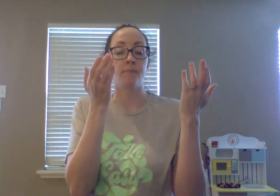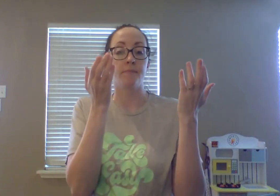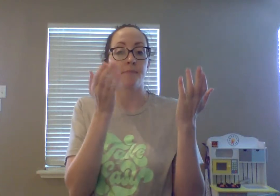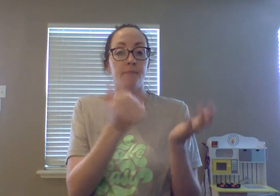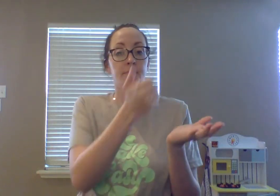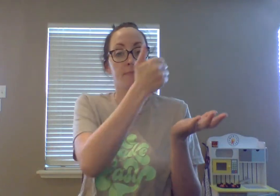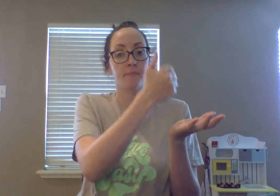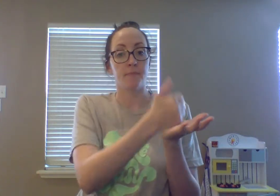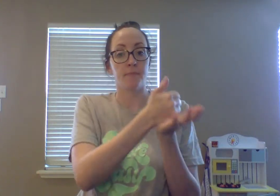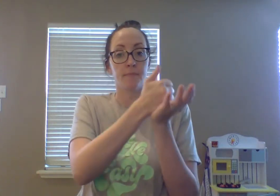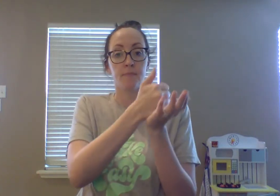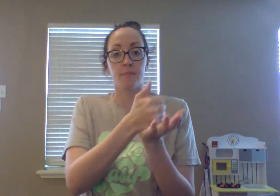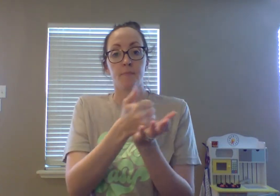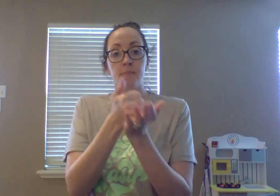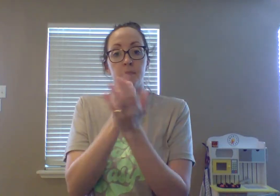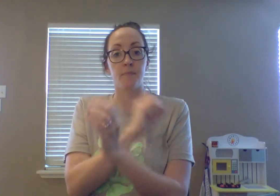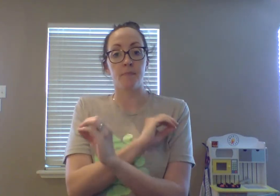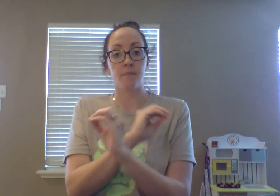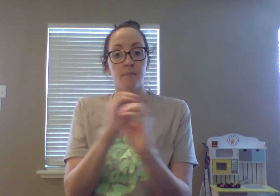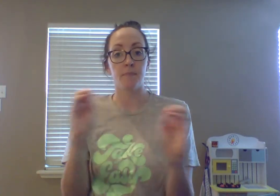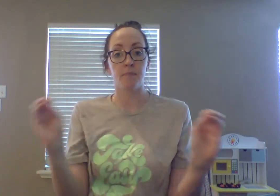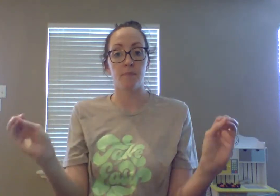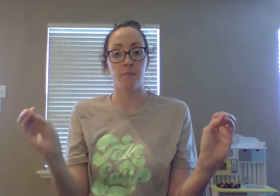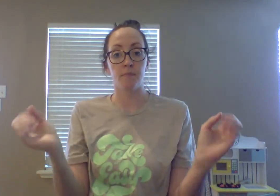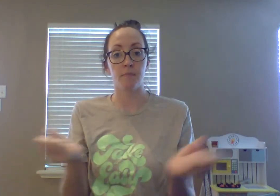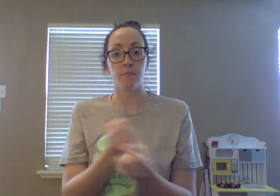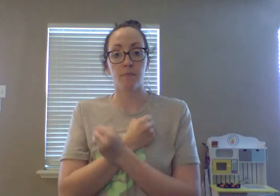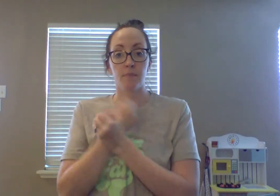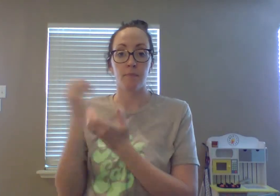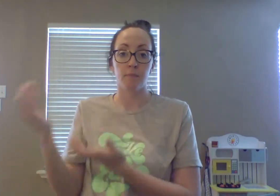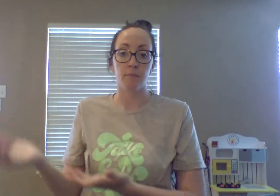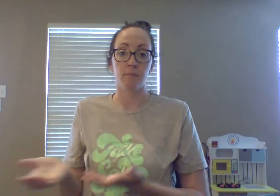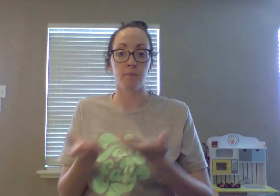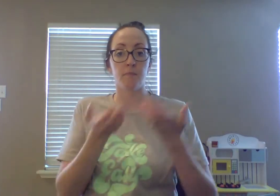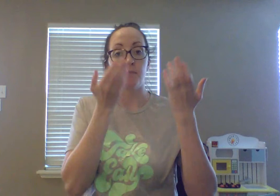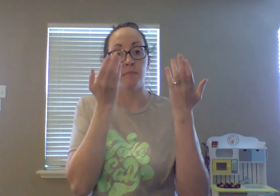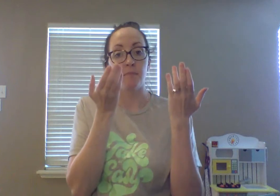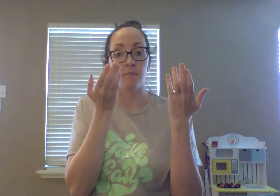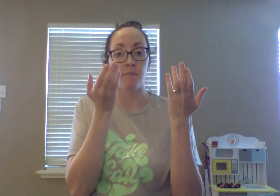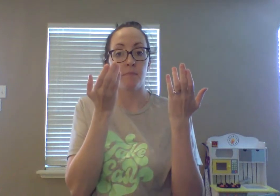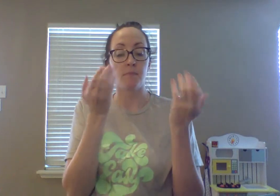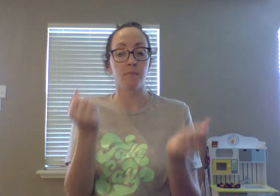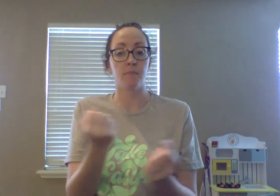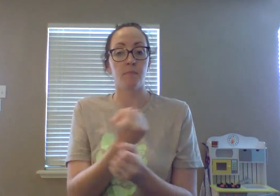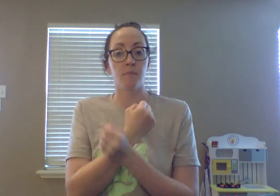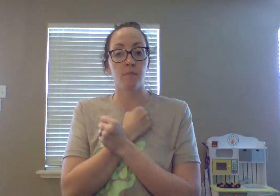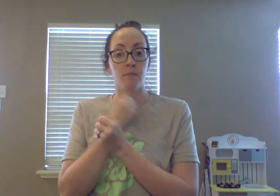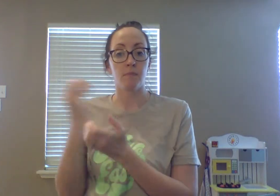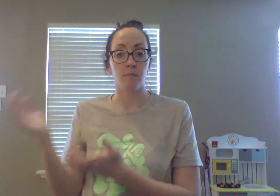even me. When nothing else could help, love lifted me.